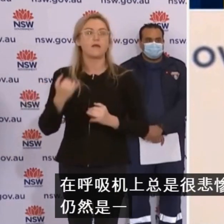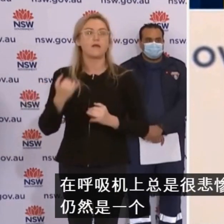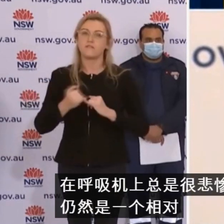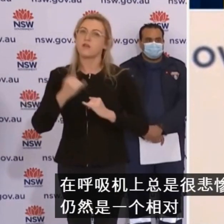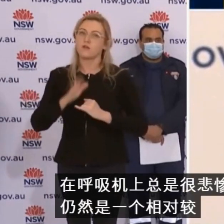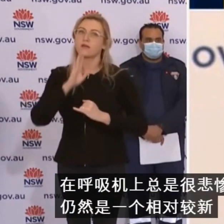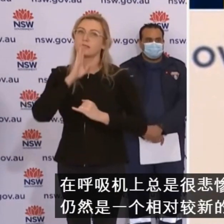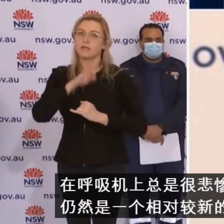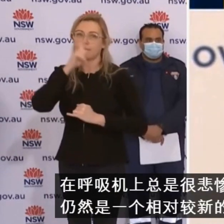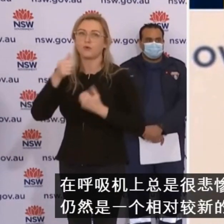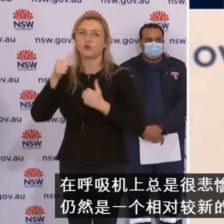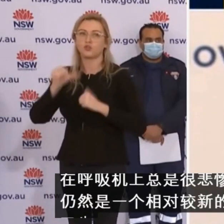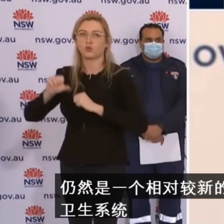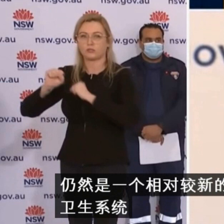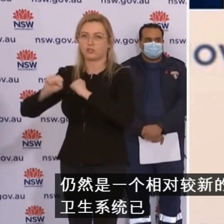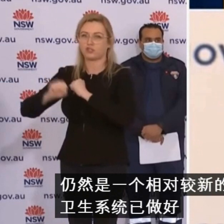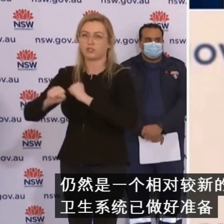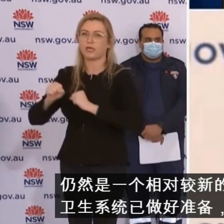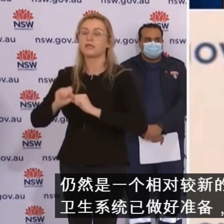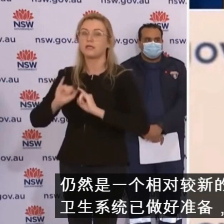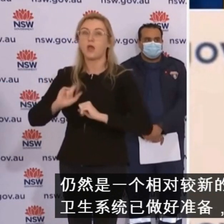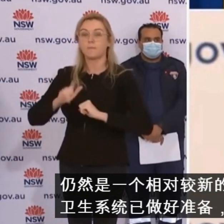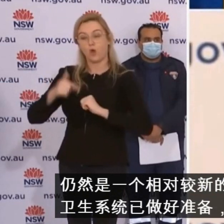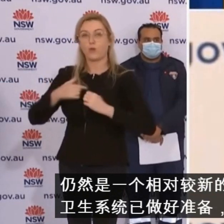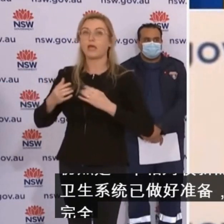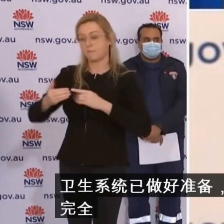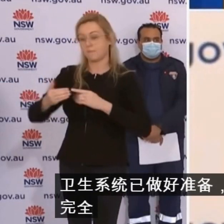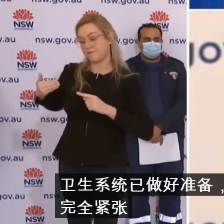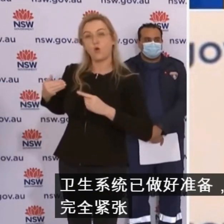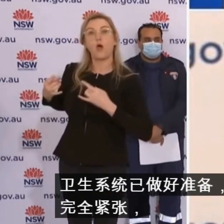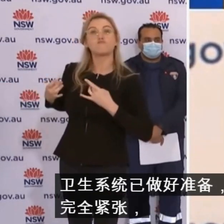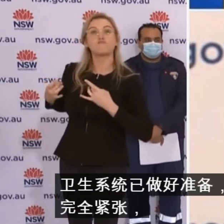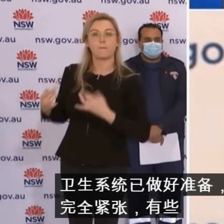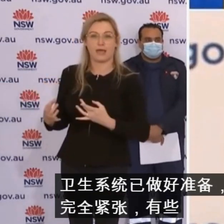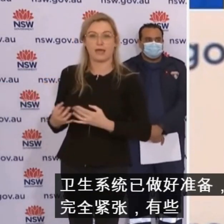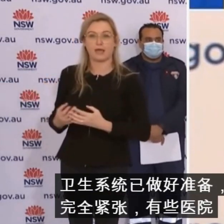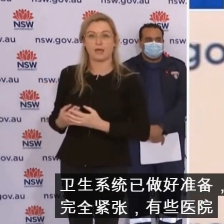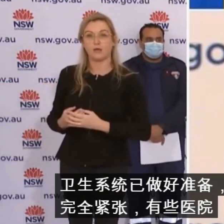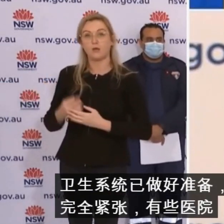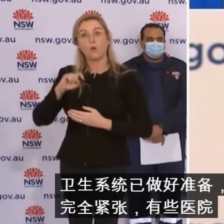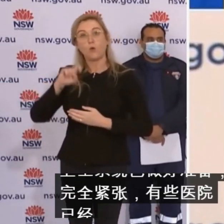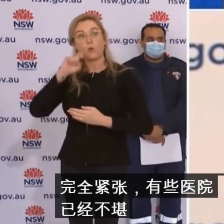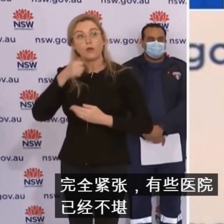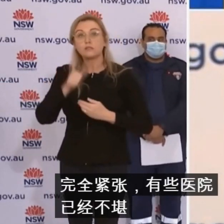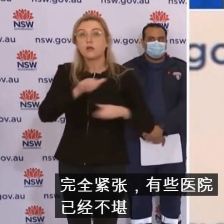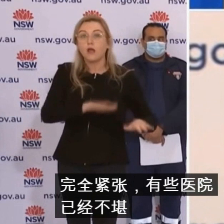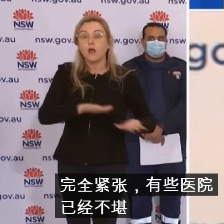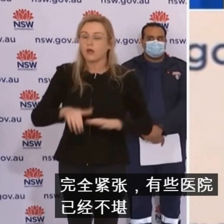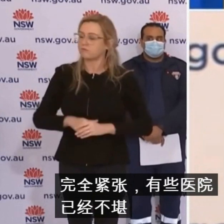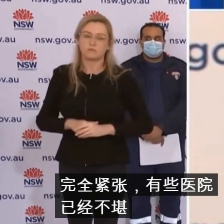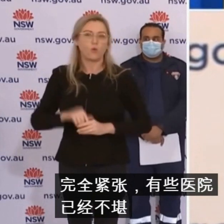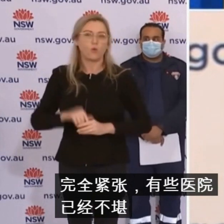still a relatively low number. So the health system is prepared, but will it be stretched? Absolutely. Will some hospitals be